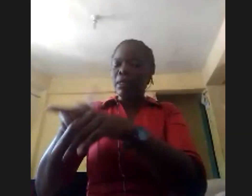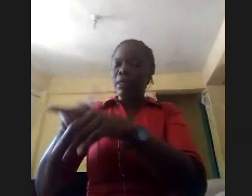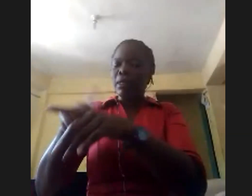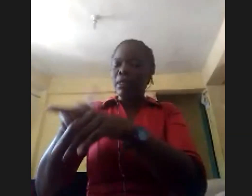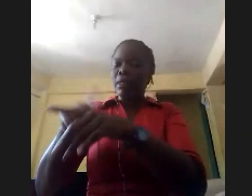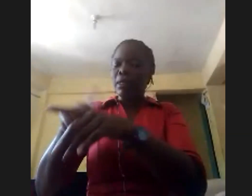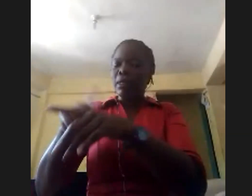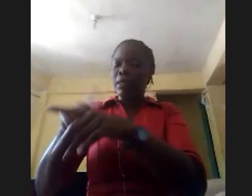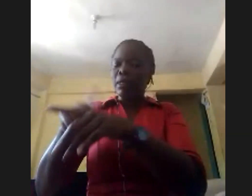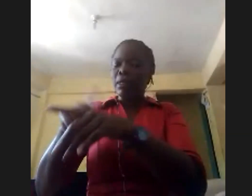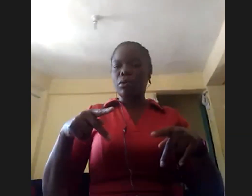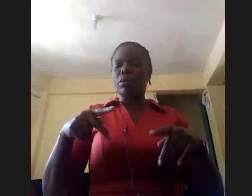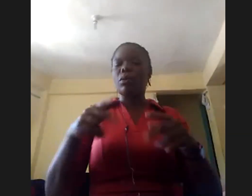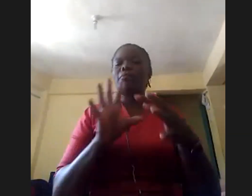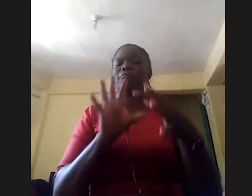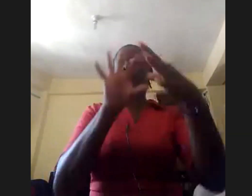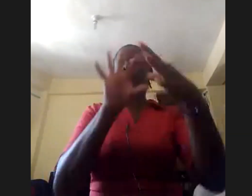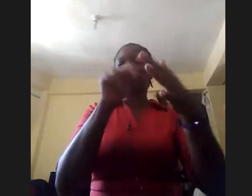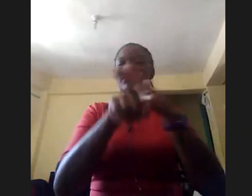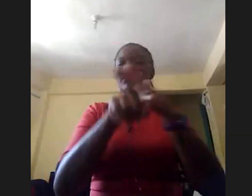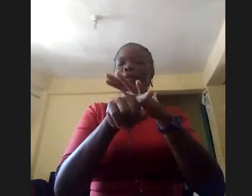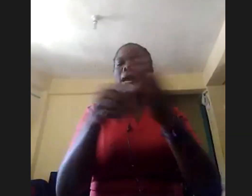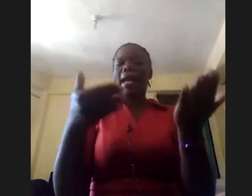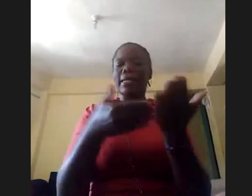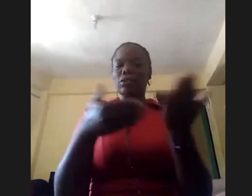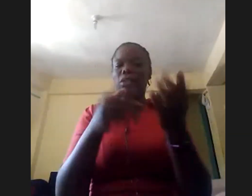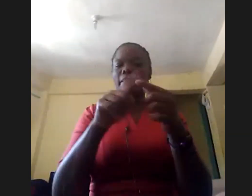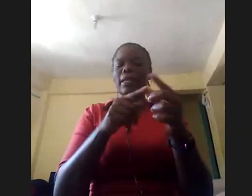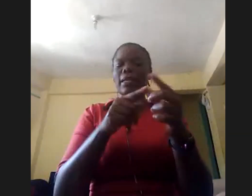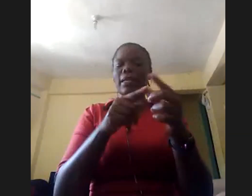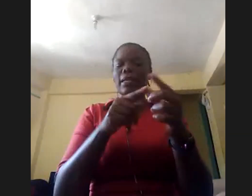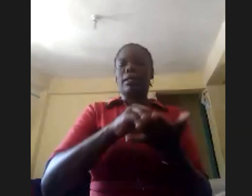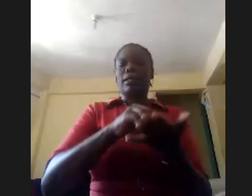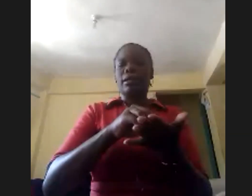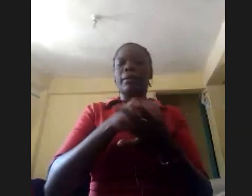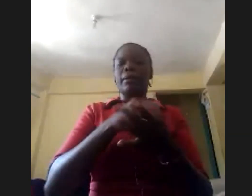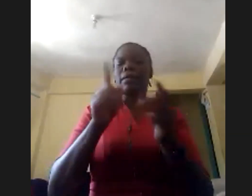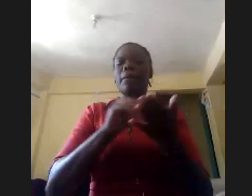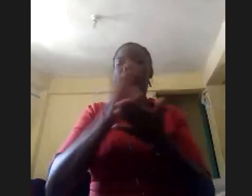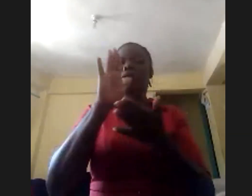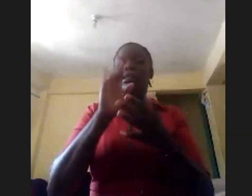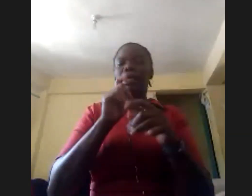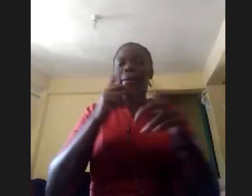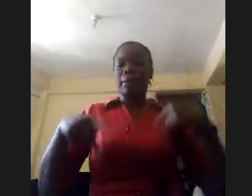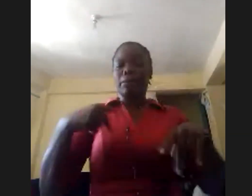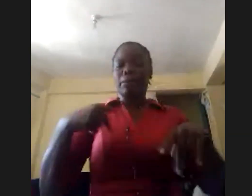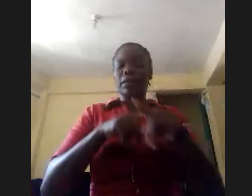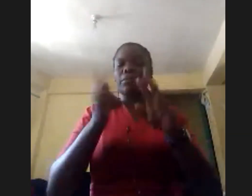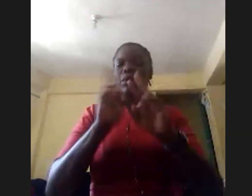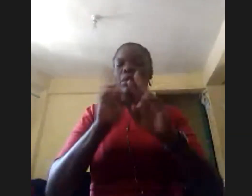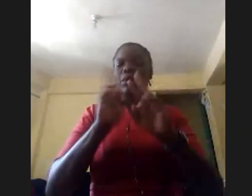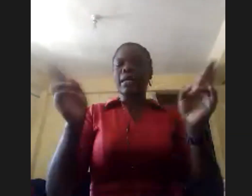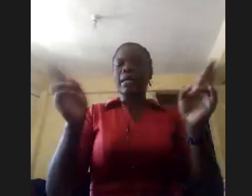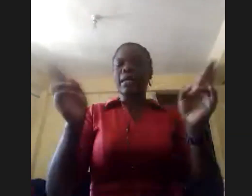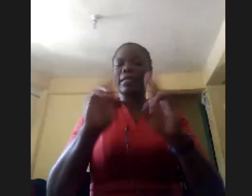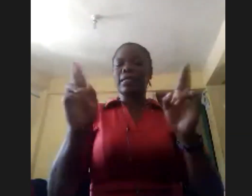into an addiction and then stop again. But for the most people, once you're already addicted, you have seasons of stopping and